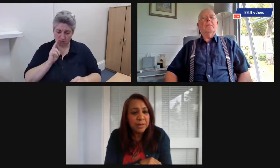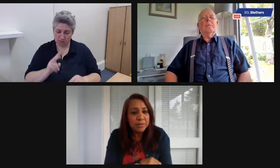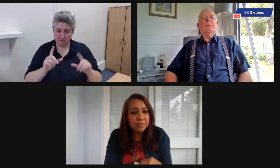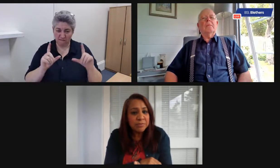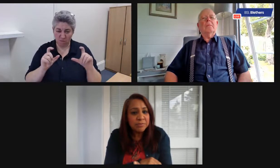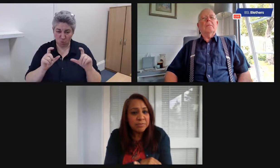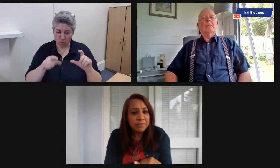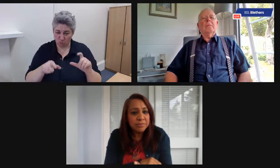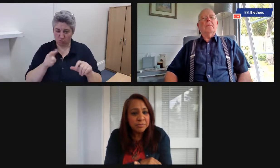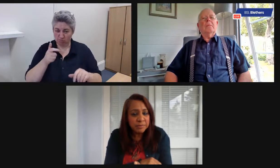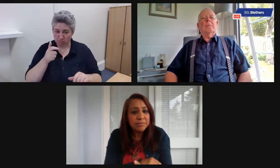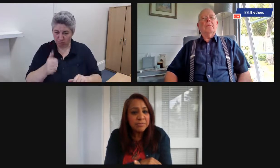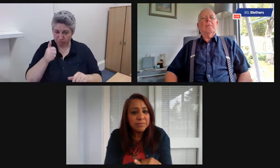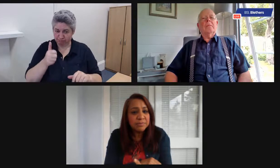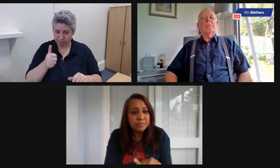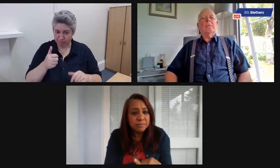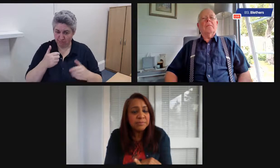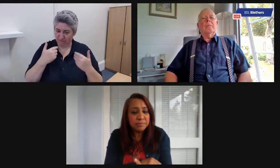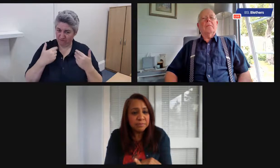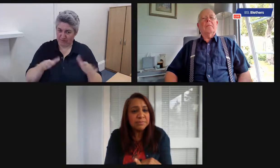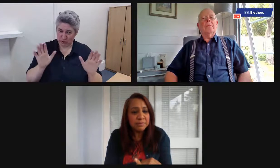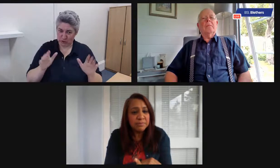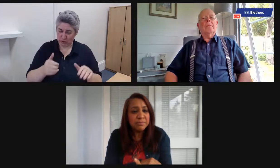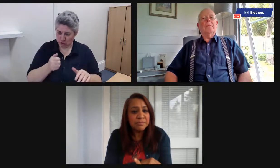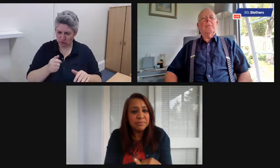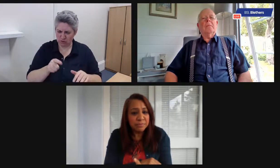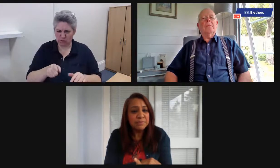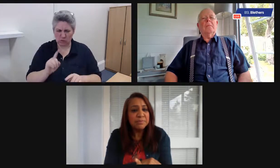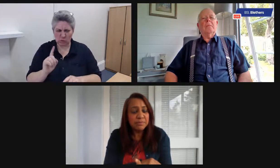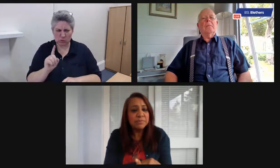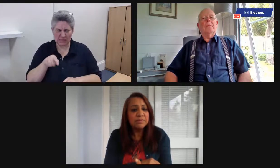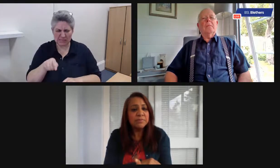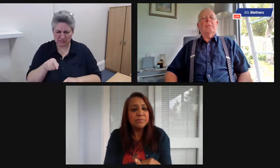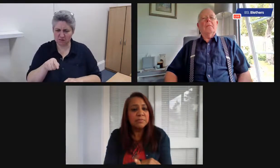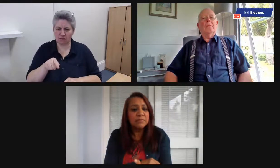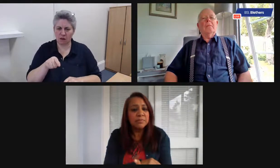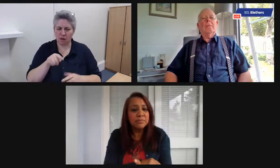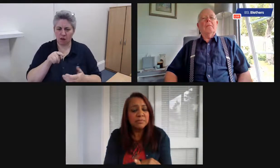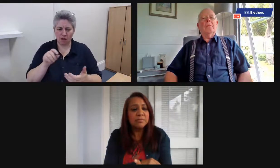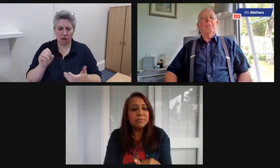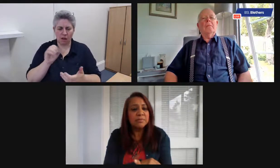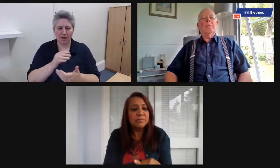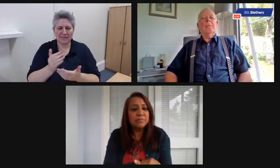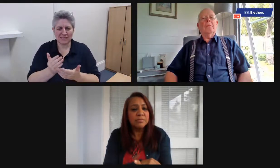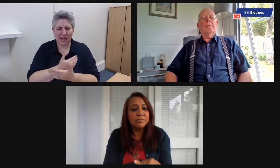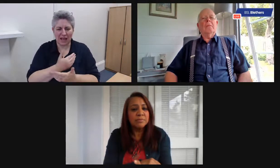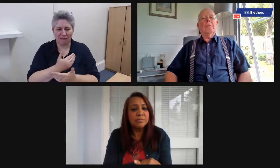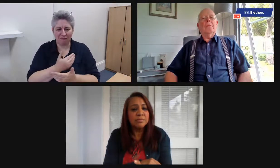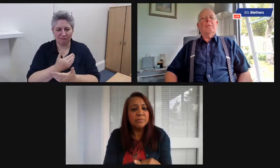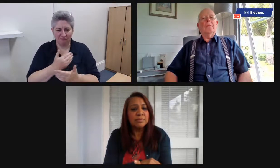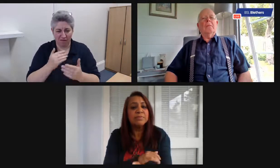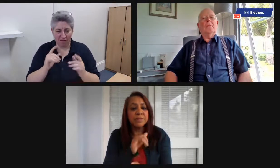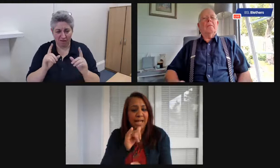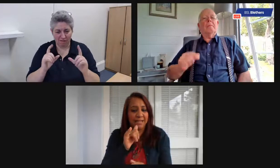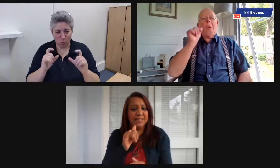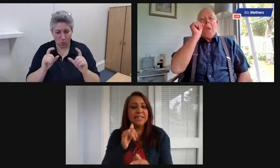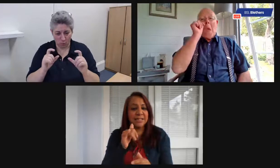on, Manji, I just want to make sure that the audience understand, right? So, you've taken a photograph of a flower or a plant. Do you